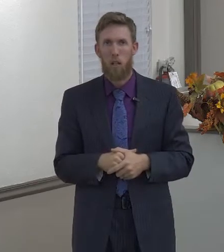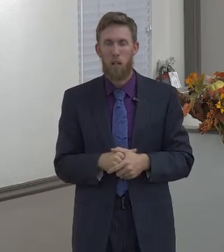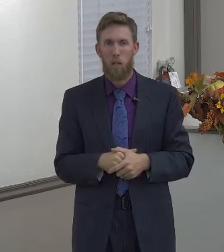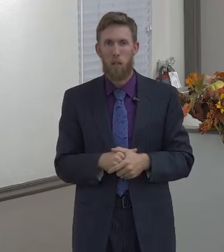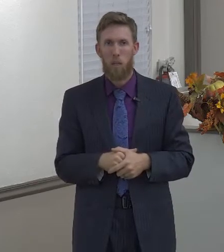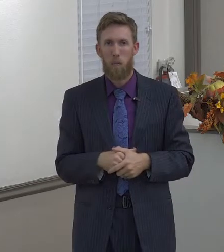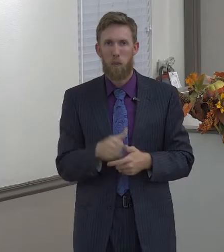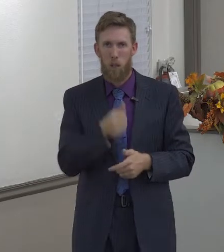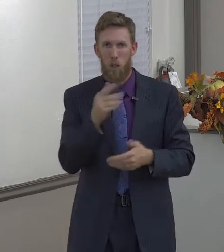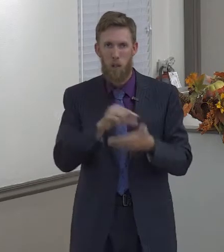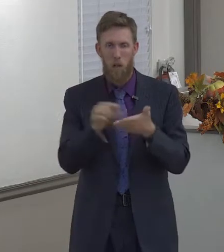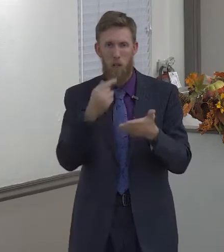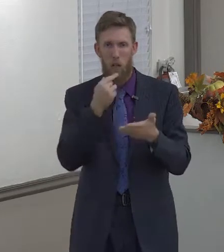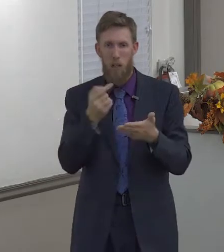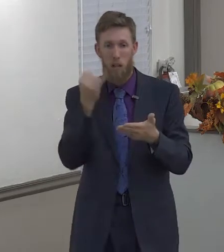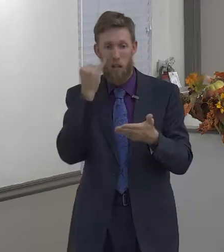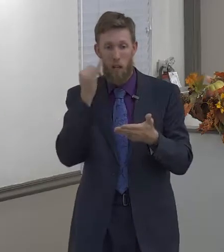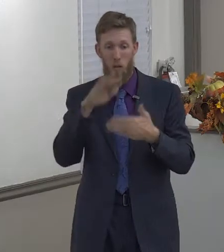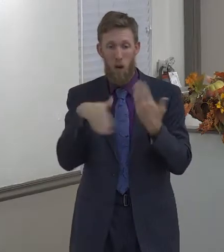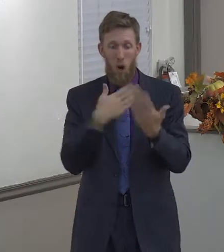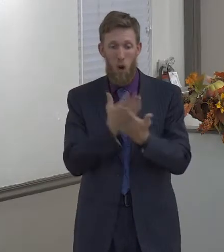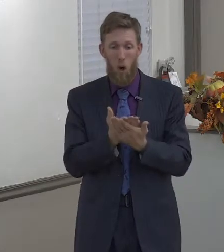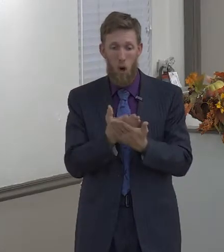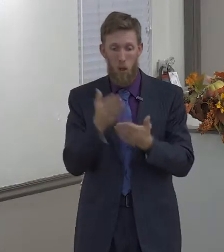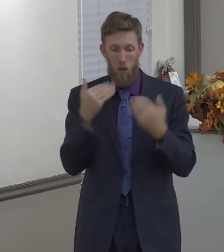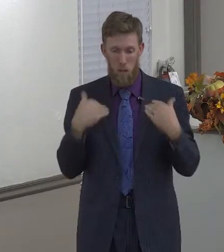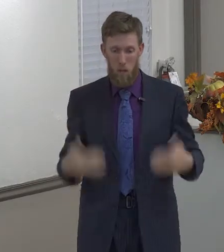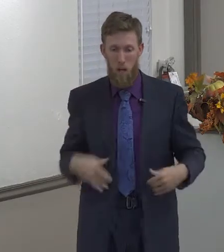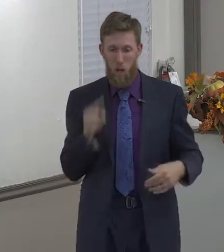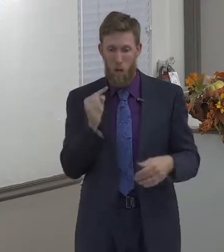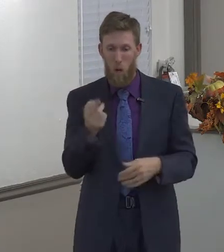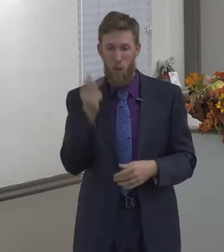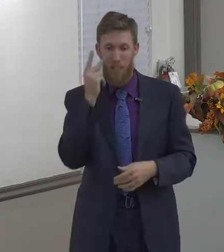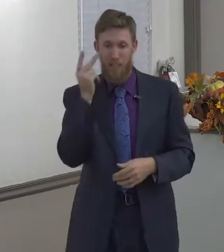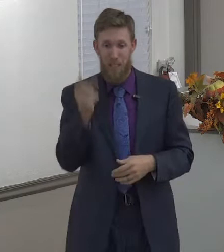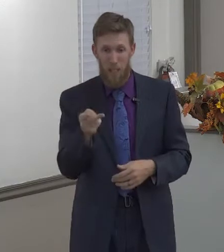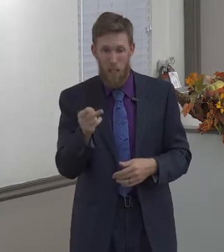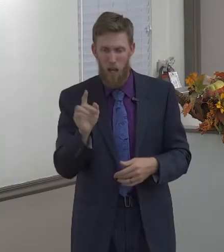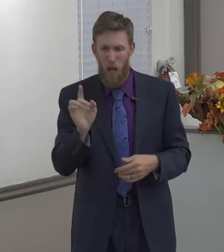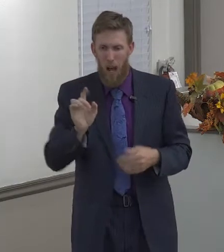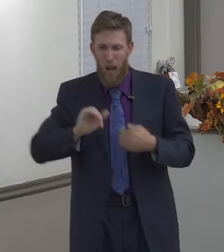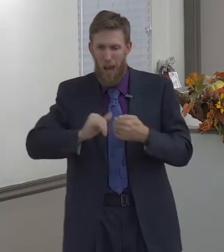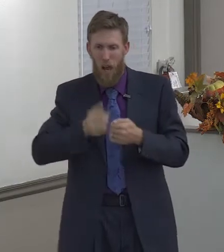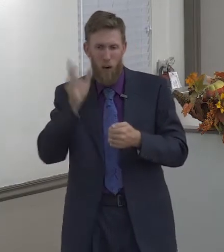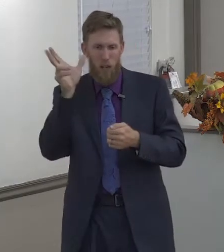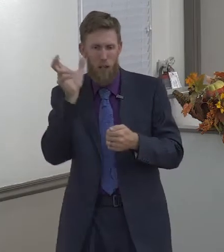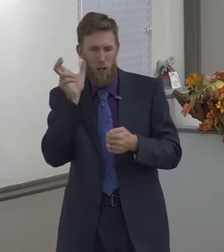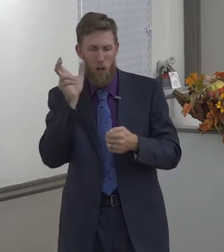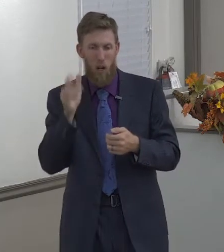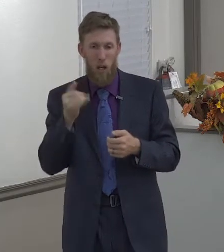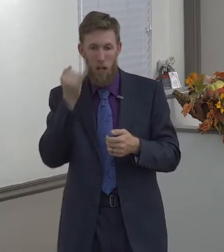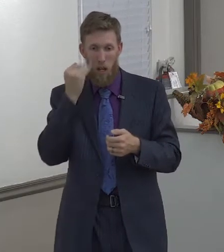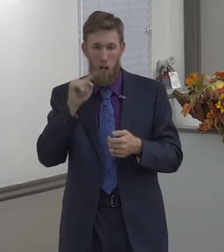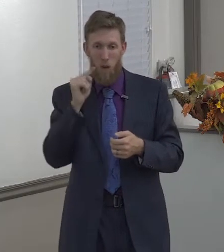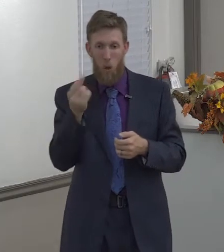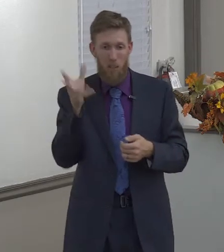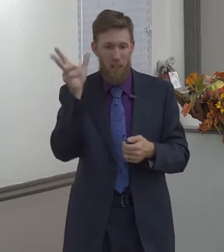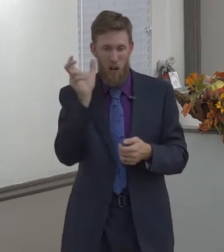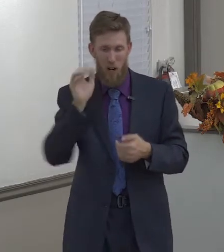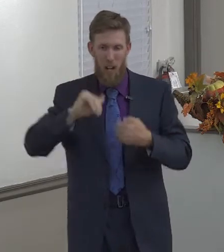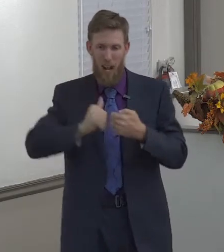hath God set the members, every one of them, in the body, as it hath pleased Him. And if they were all one member, where were the